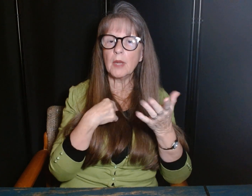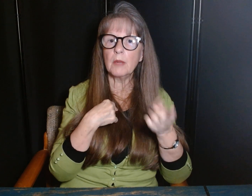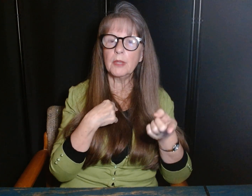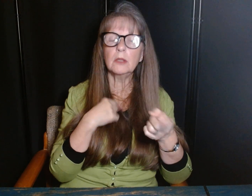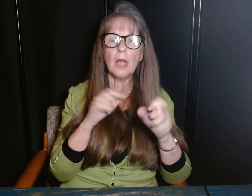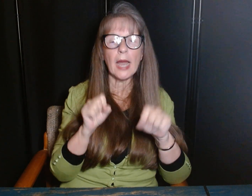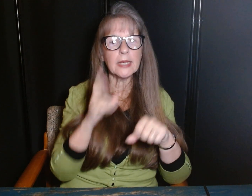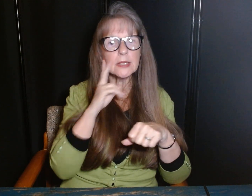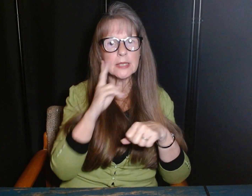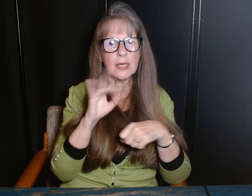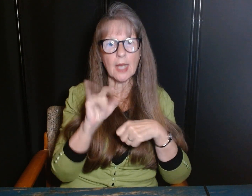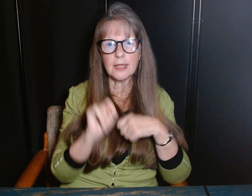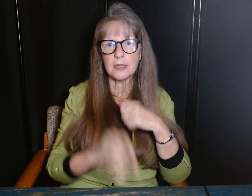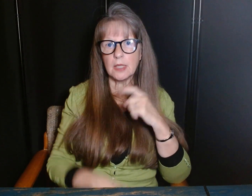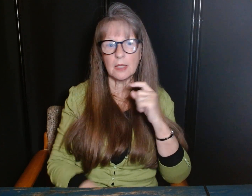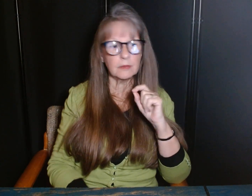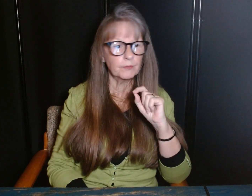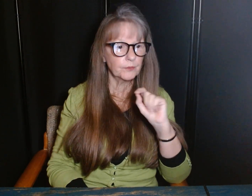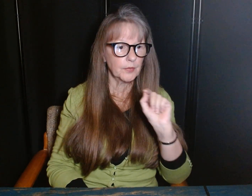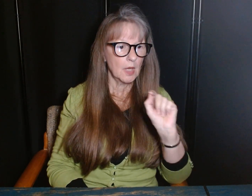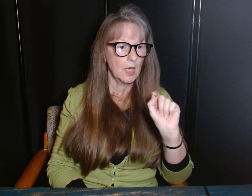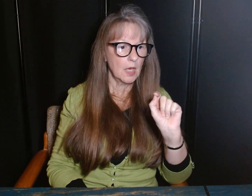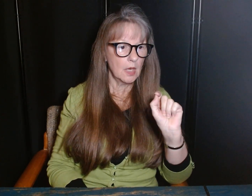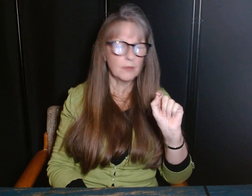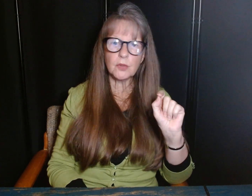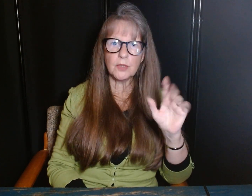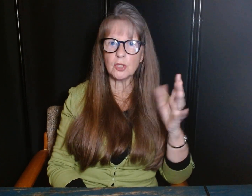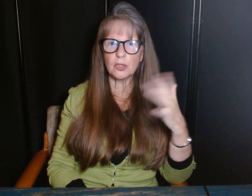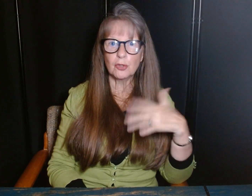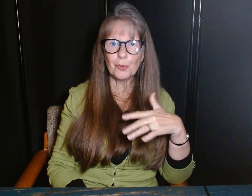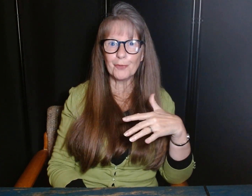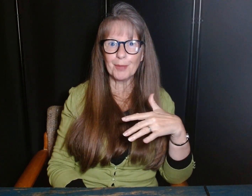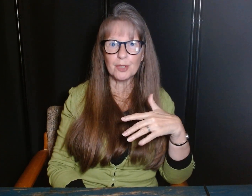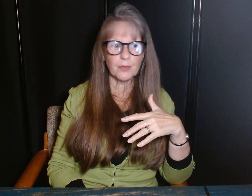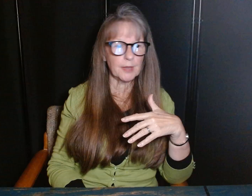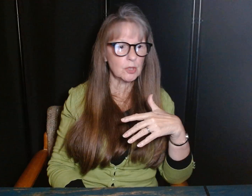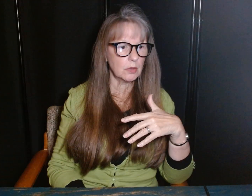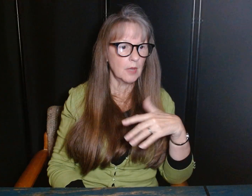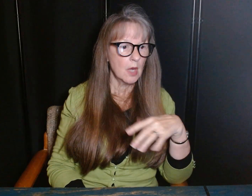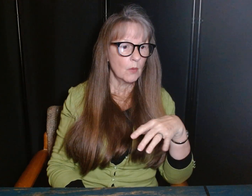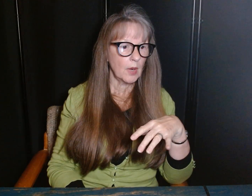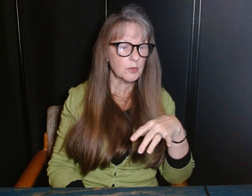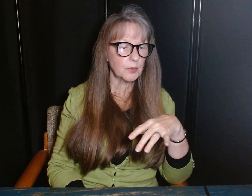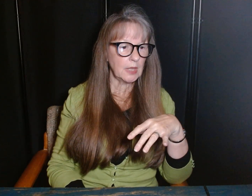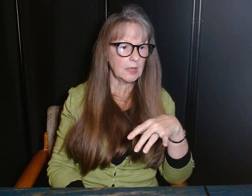but I can see it. So this is new information for me too when I was reading this.